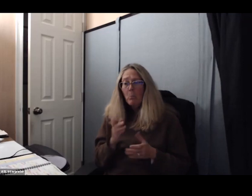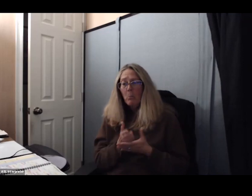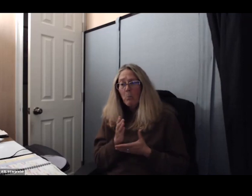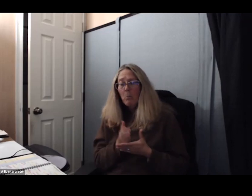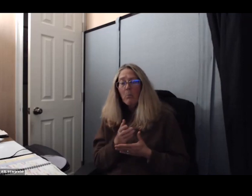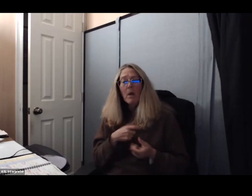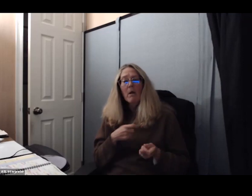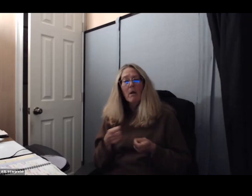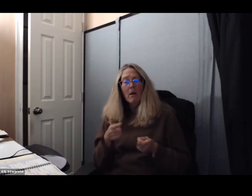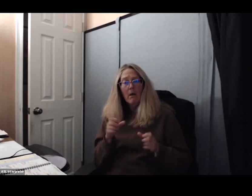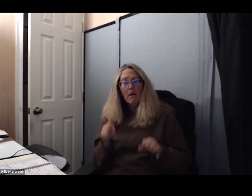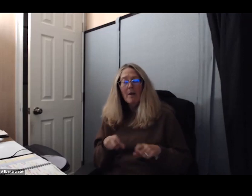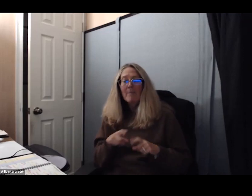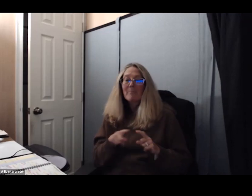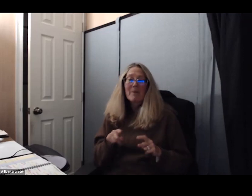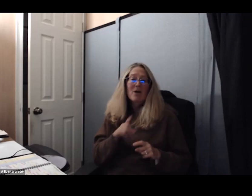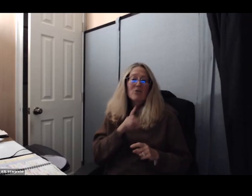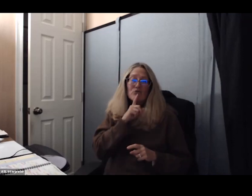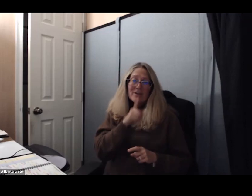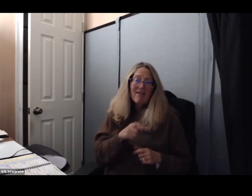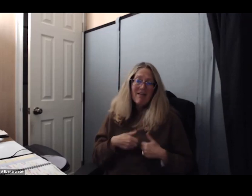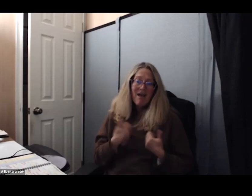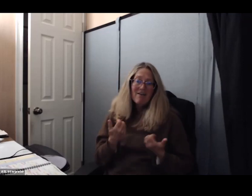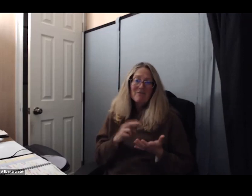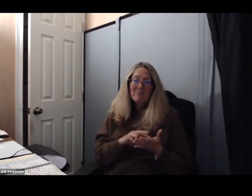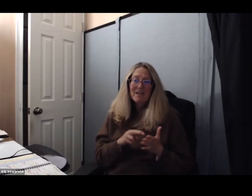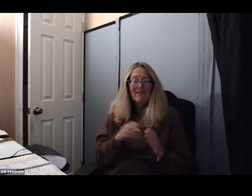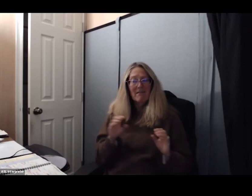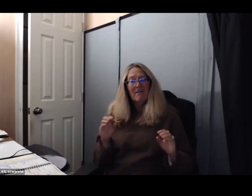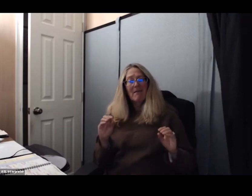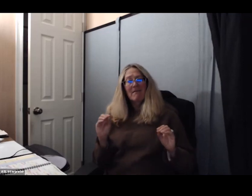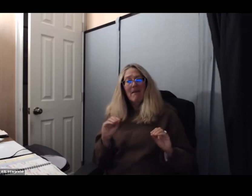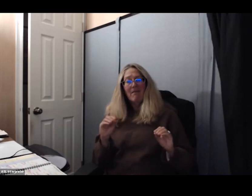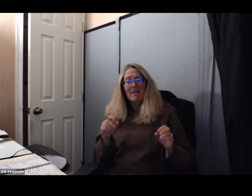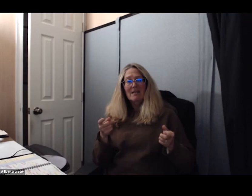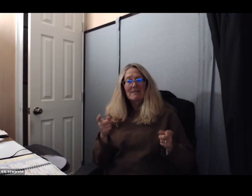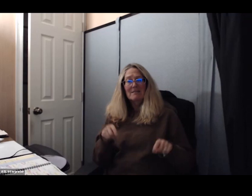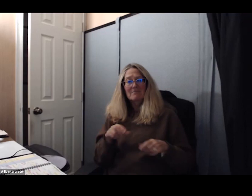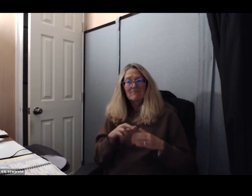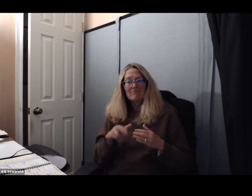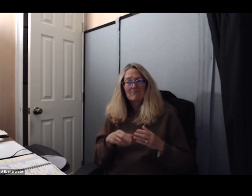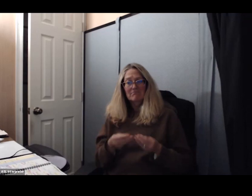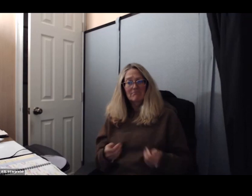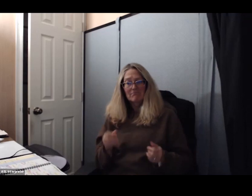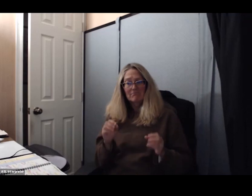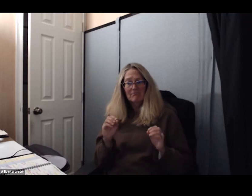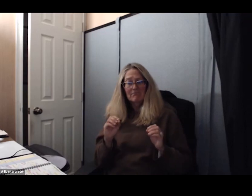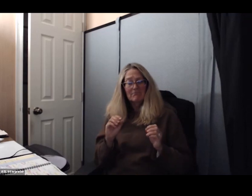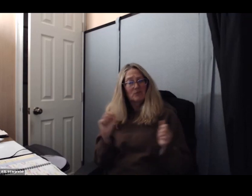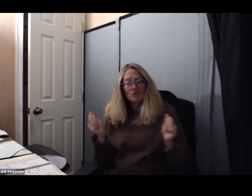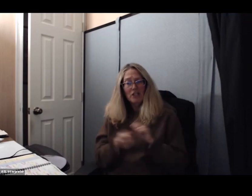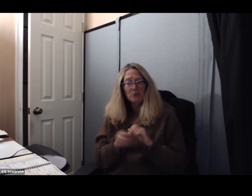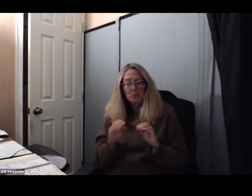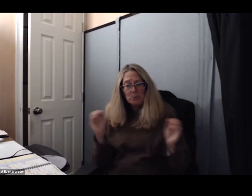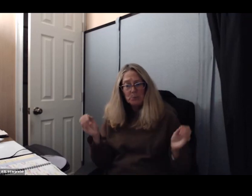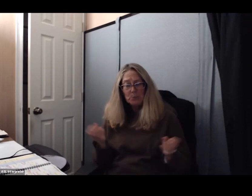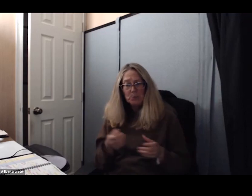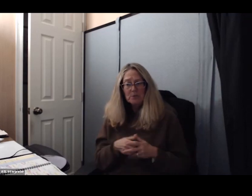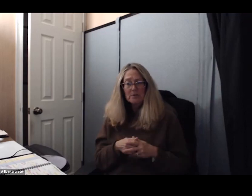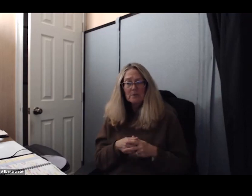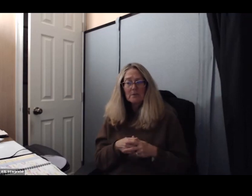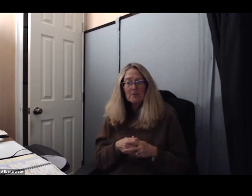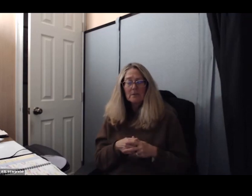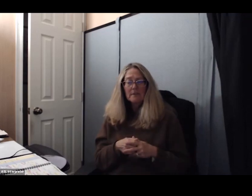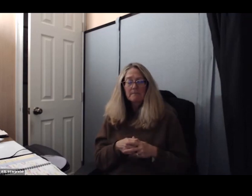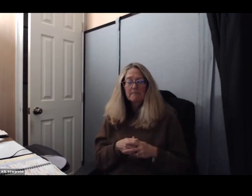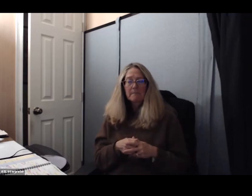control. But in reality, nothing is being done. Nothing is being changed. In the process, I feel